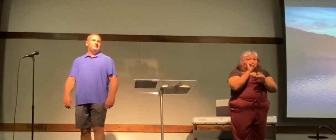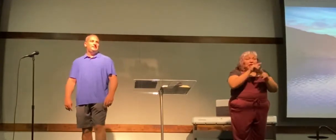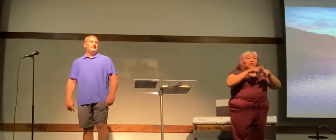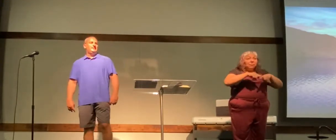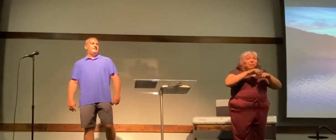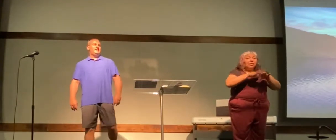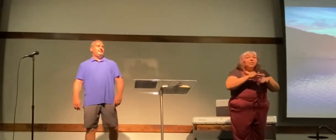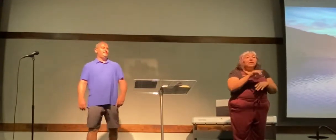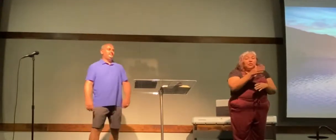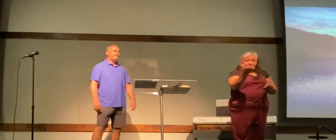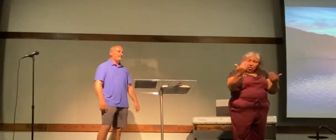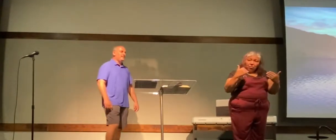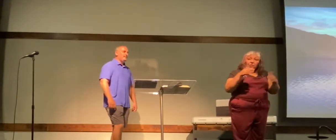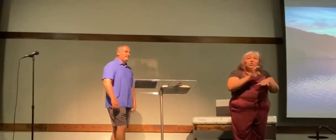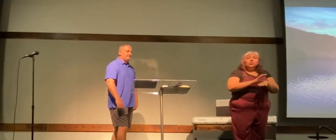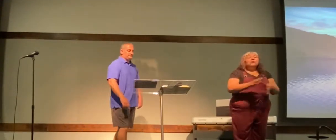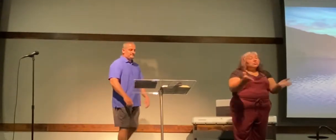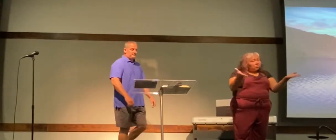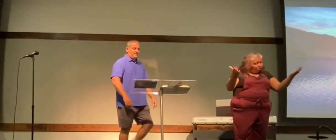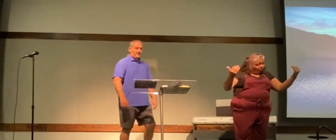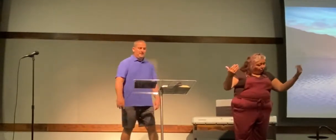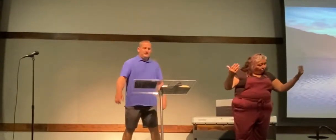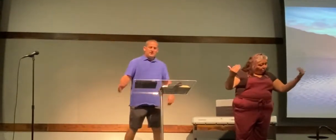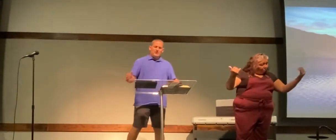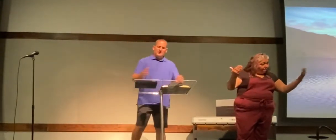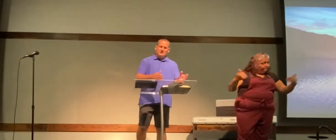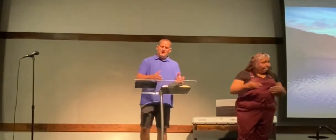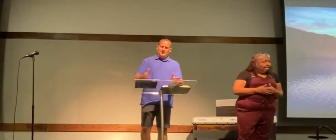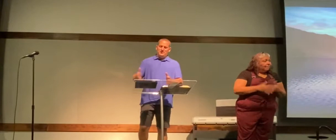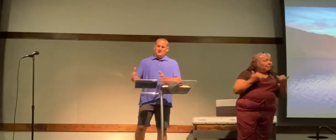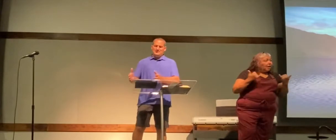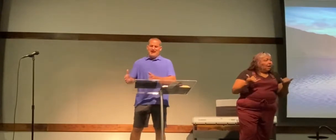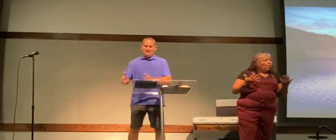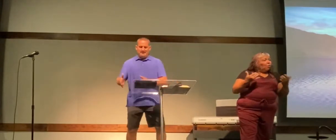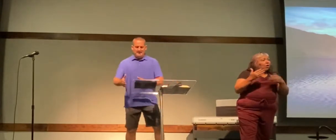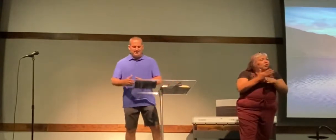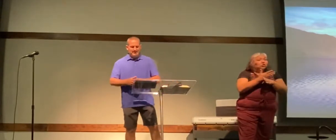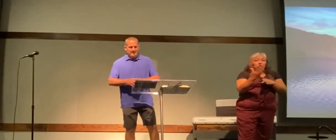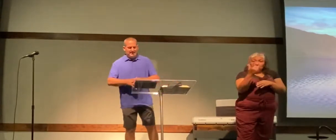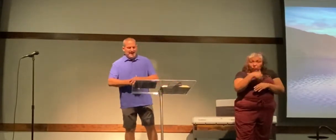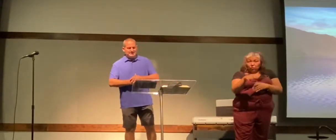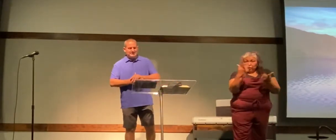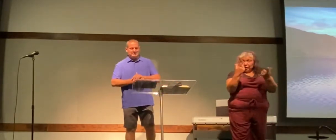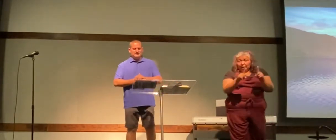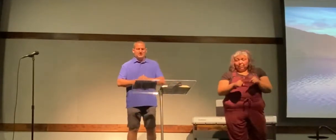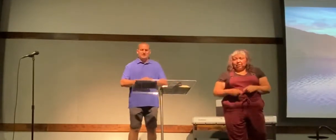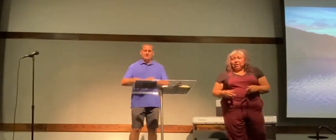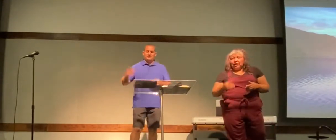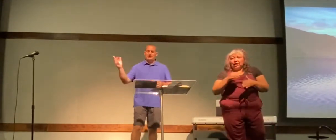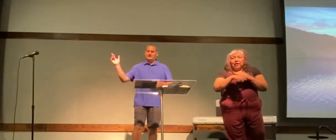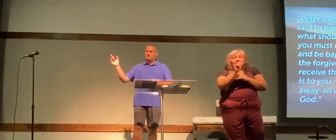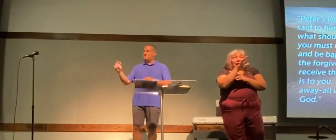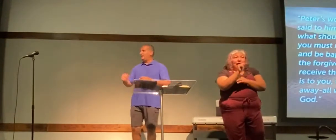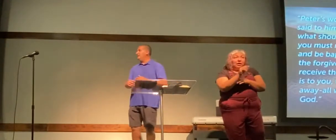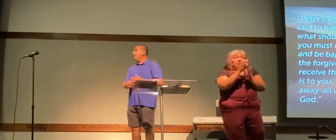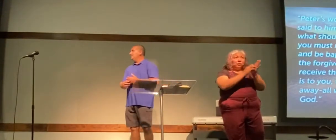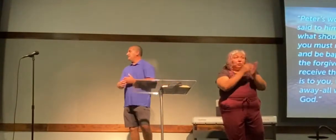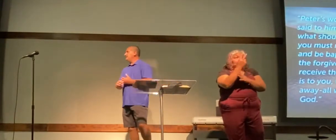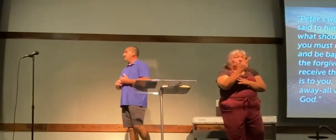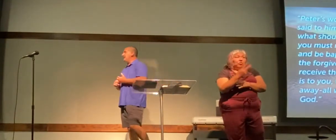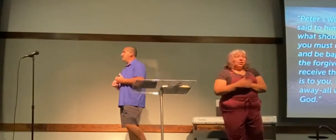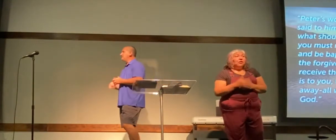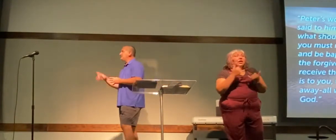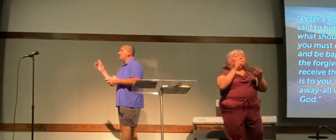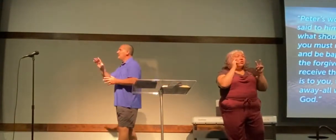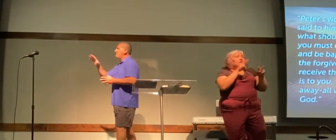church. Come on. So I want to share with you what's happening here in Acts chapter 2. I'm going to put it on your screen. Check